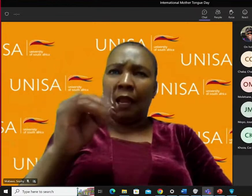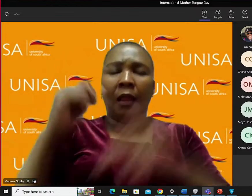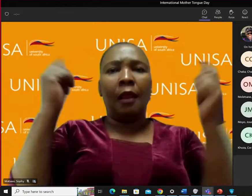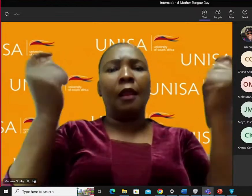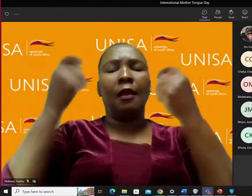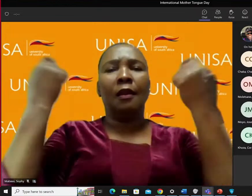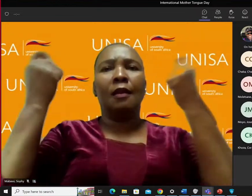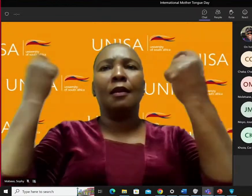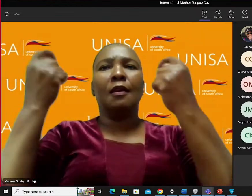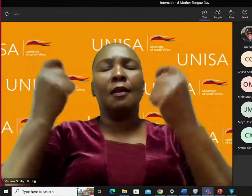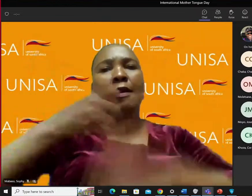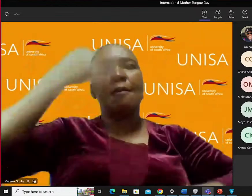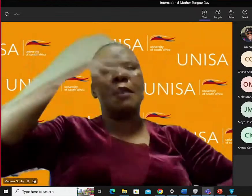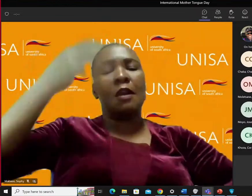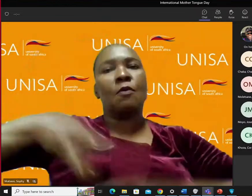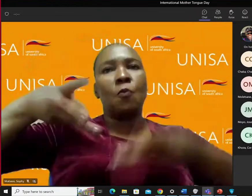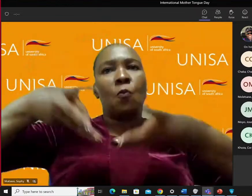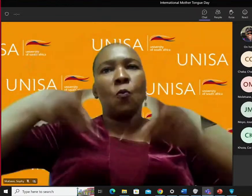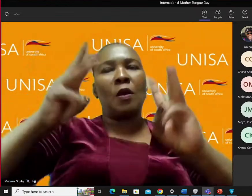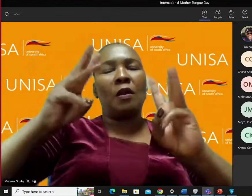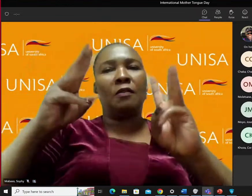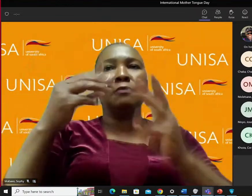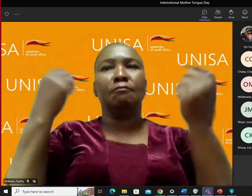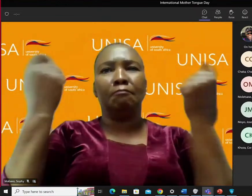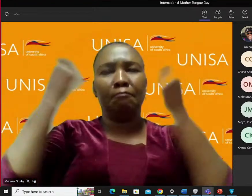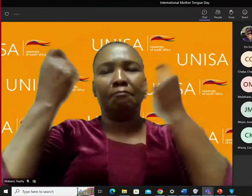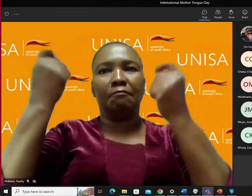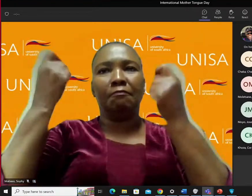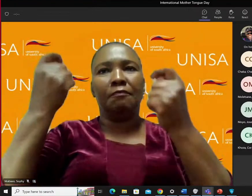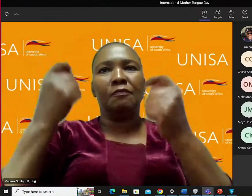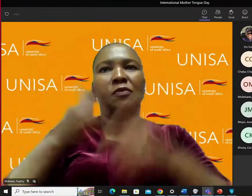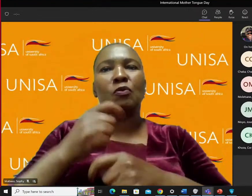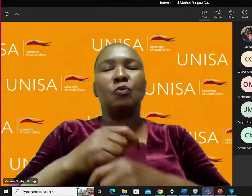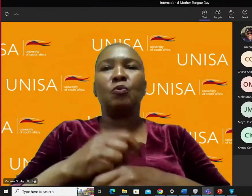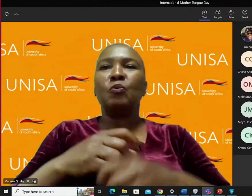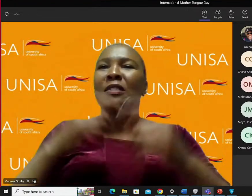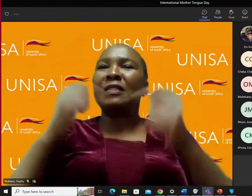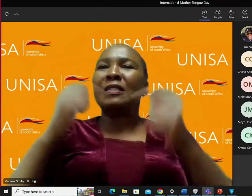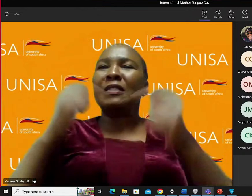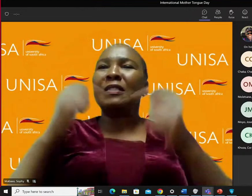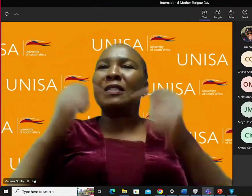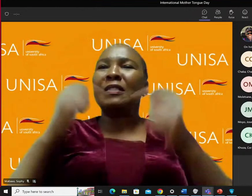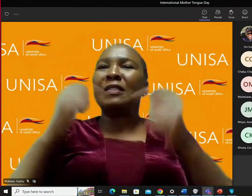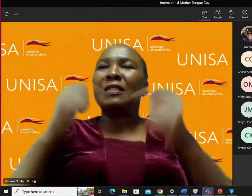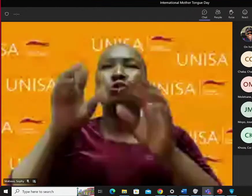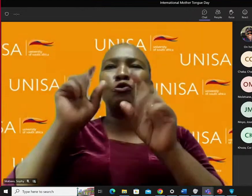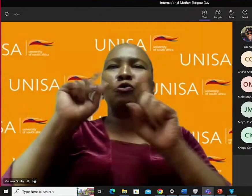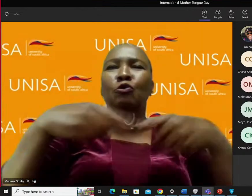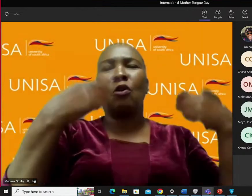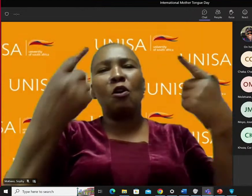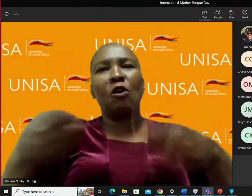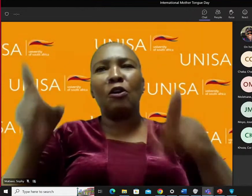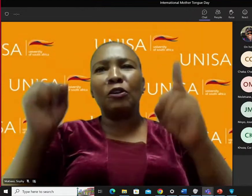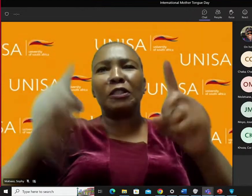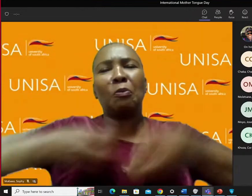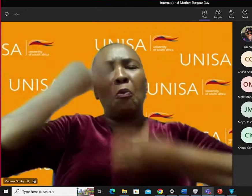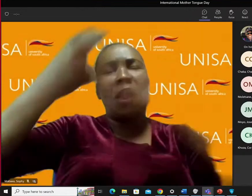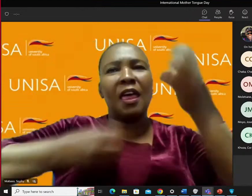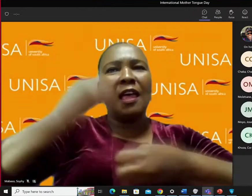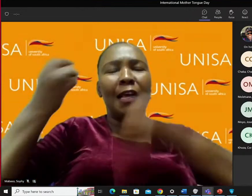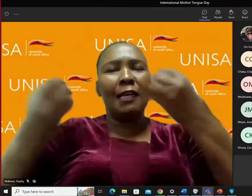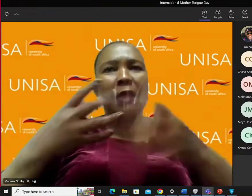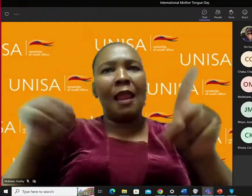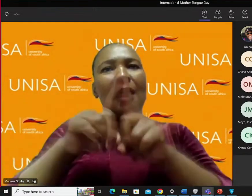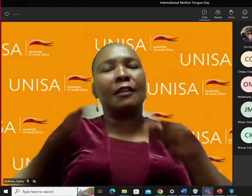an African way, when we celebrate through songs, through poems, and as you can see